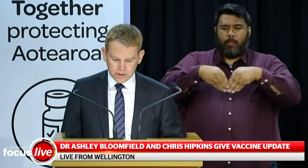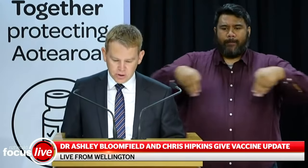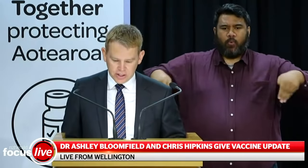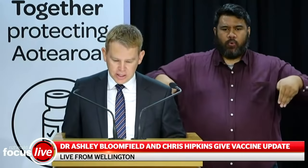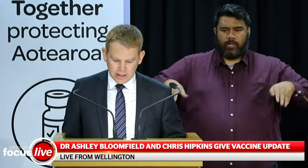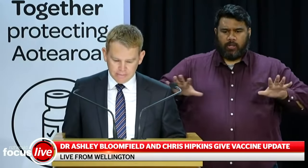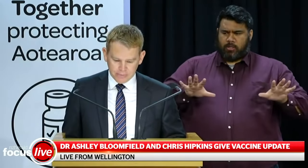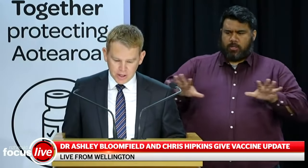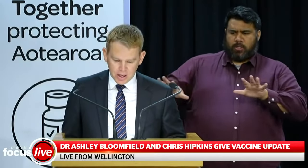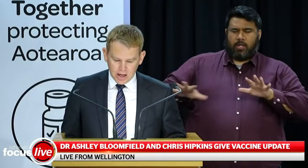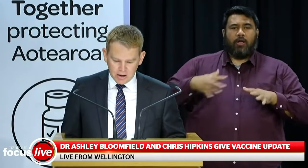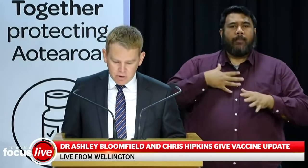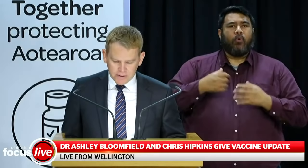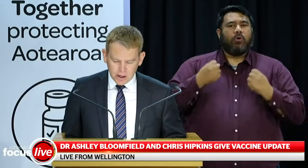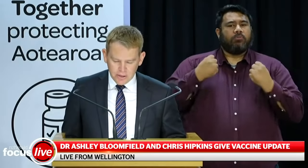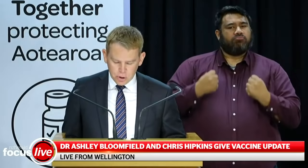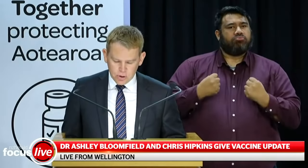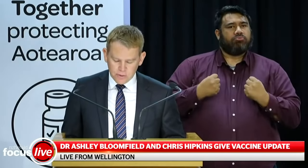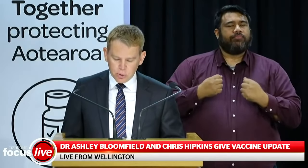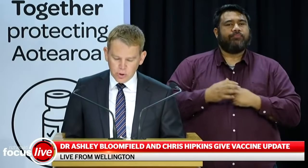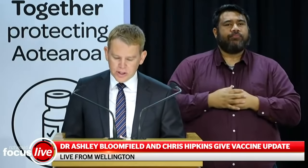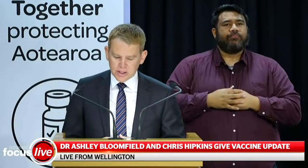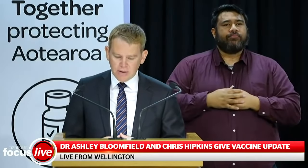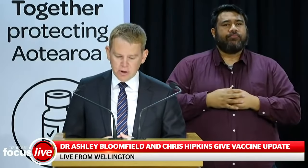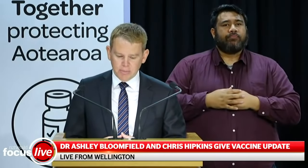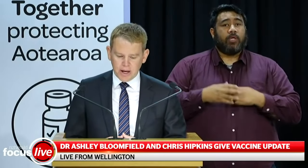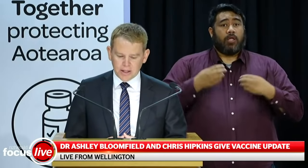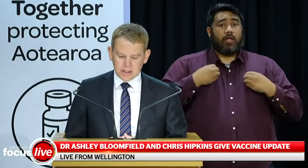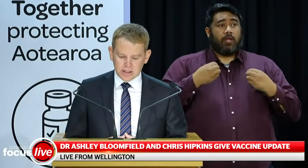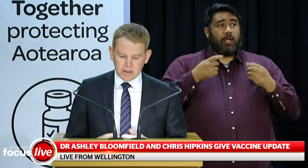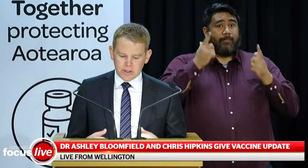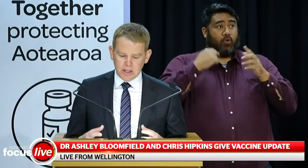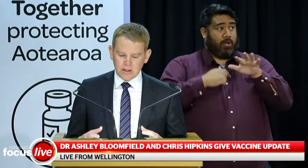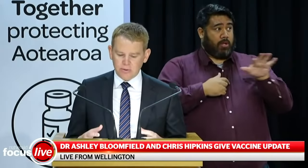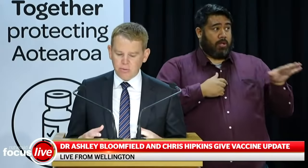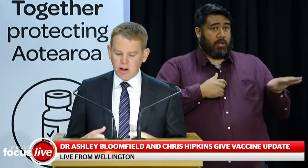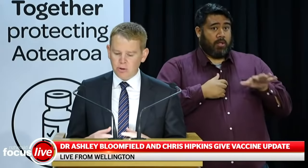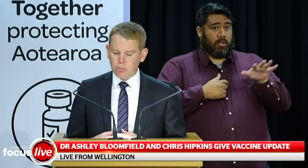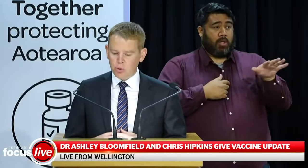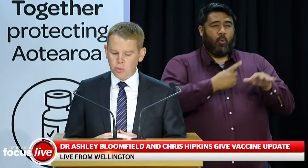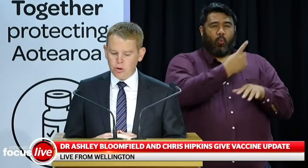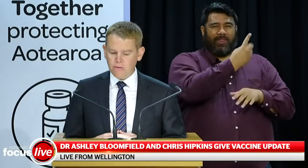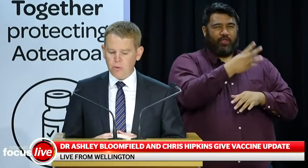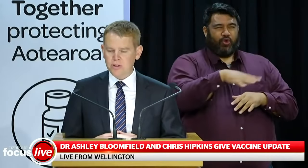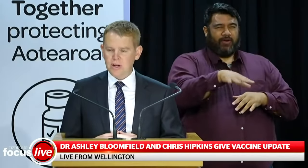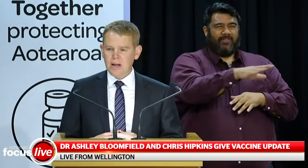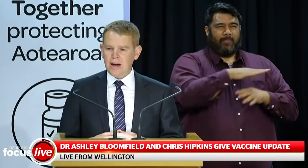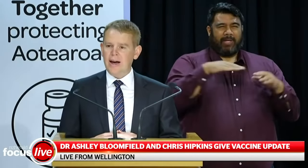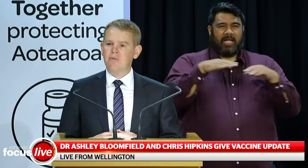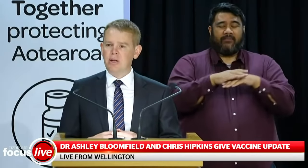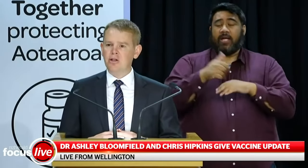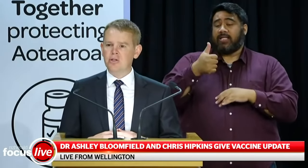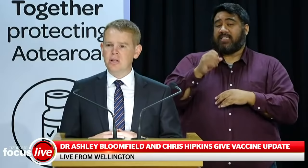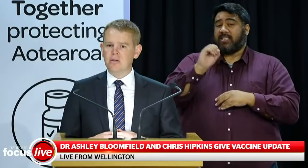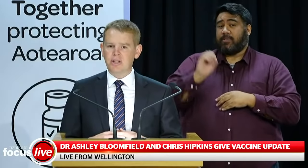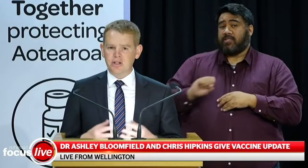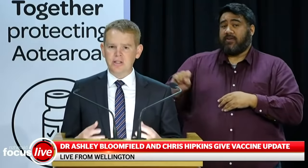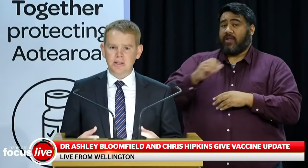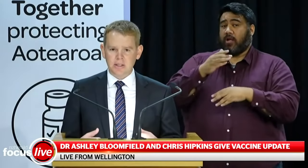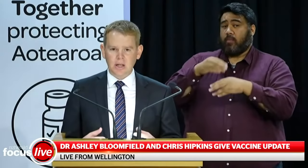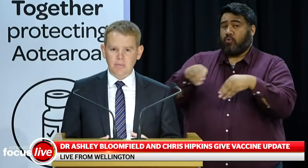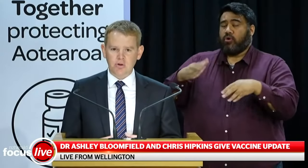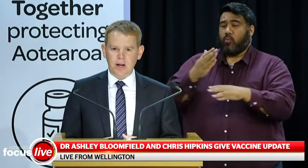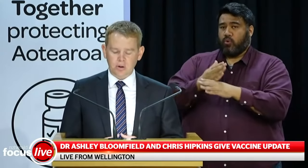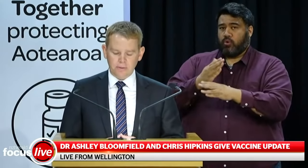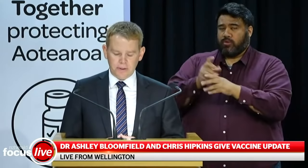to COVID-19. Roughly a third of employers, covering about 60% of the relevant border workforce, have been using the